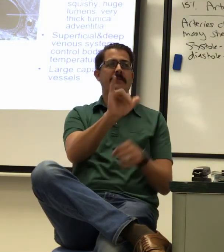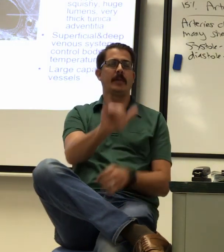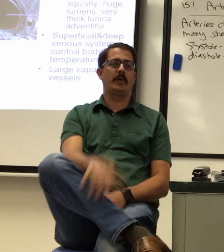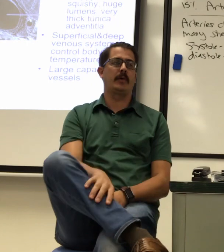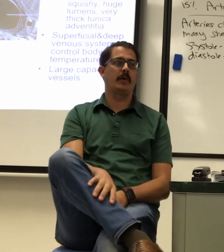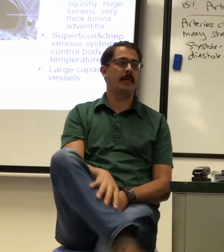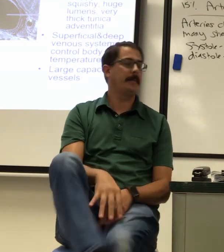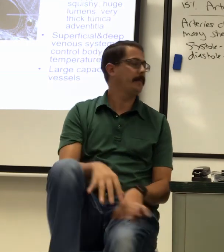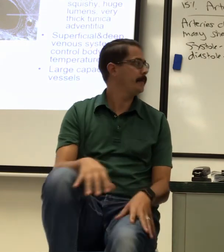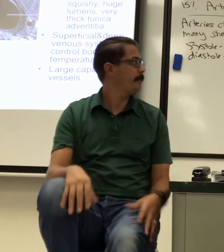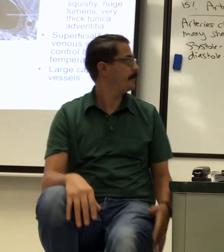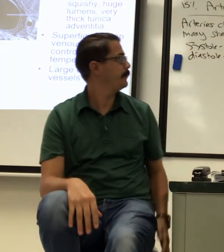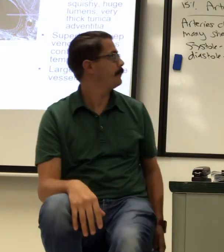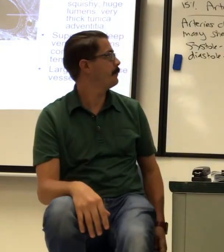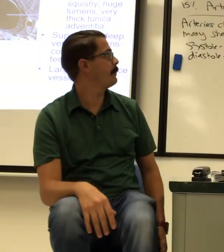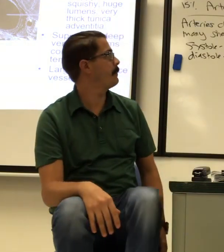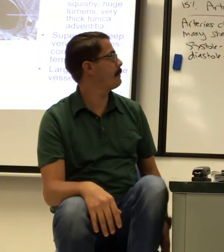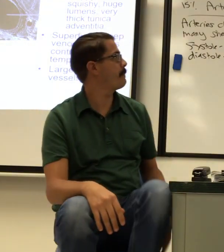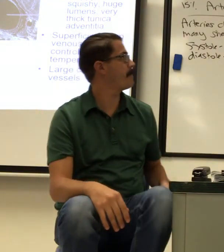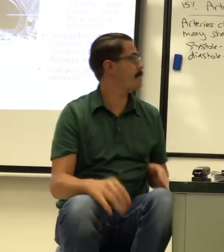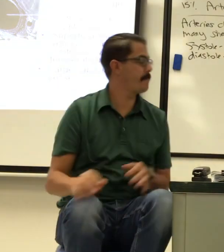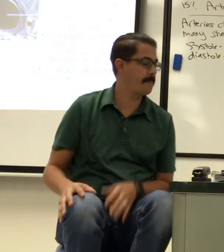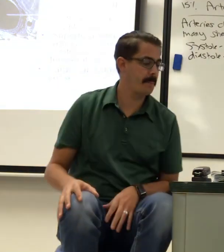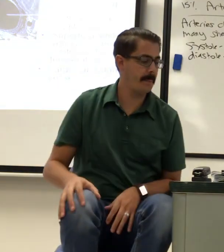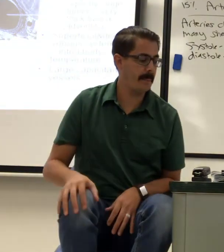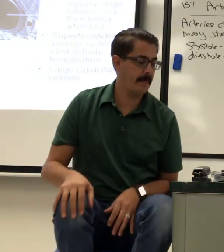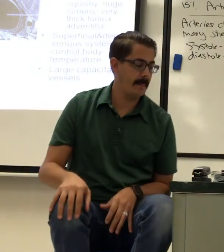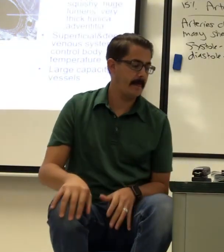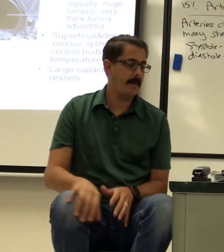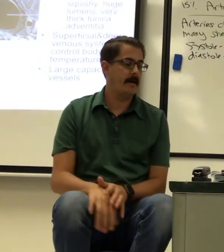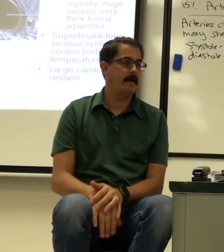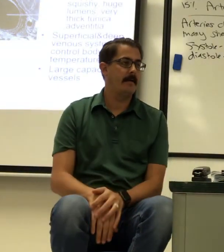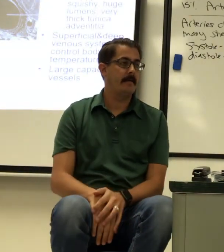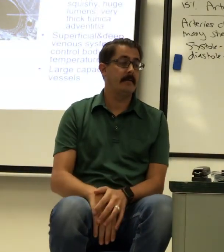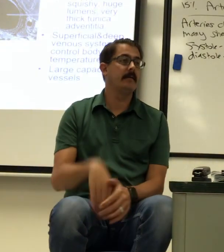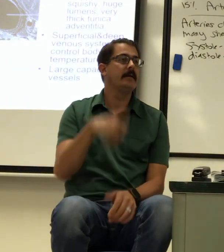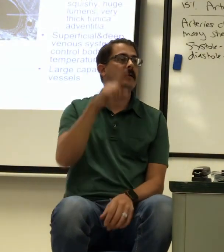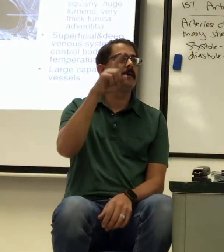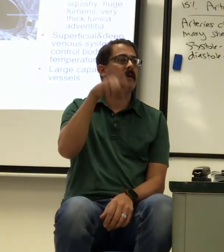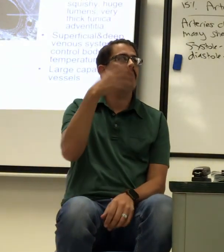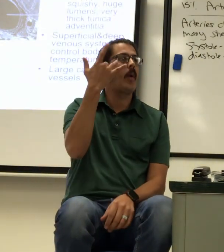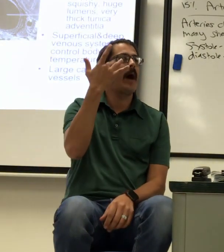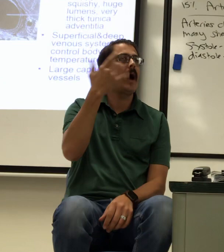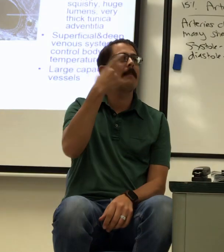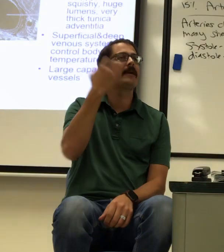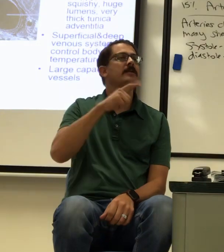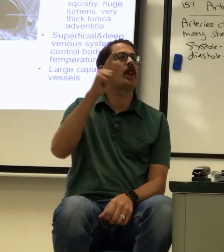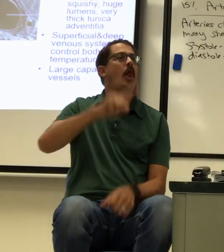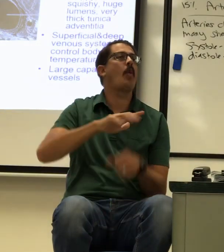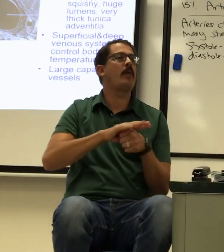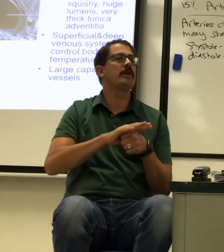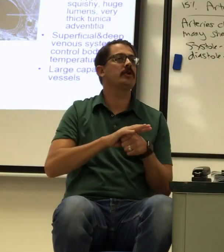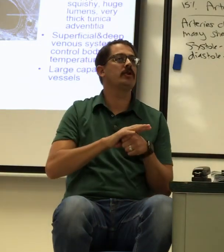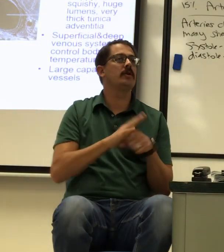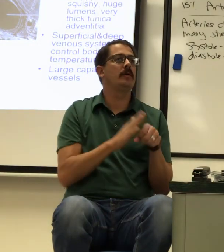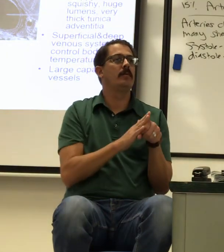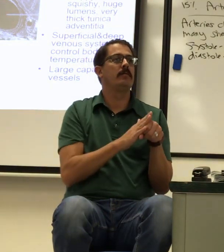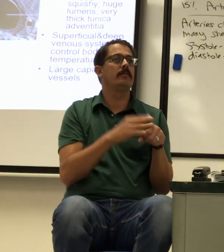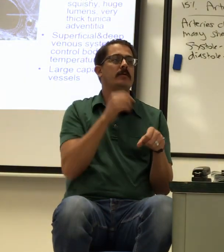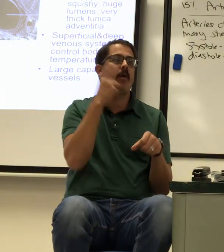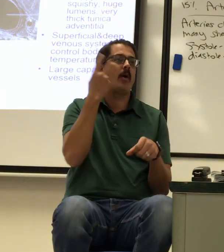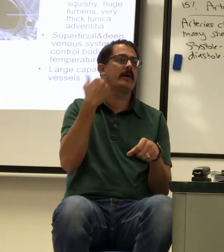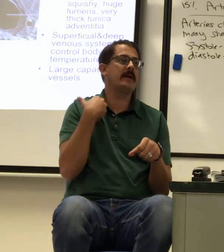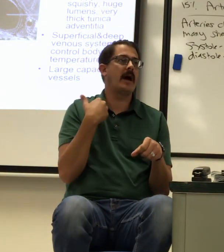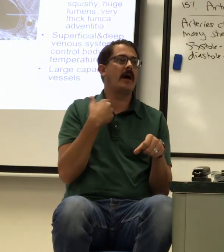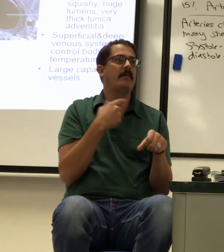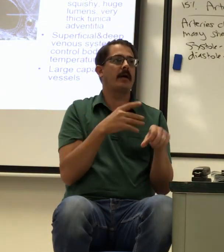okay? Like those SL valves. You need them because of the low pressures, so that you don't always have